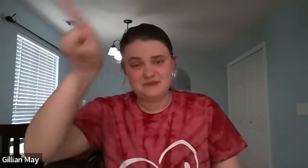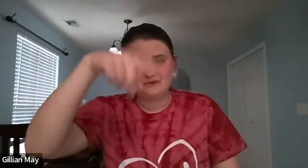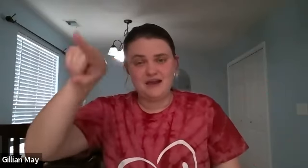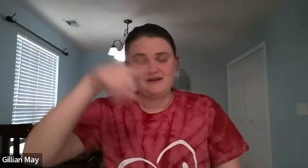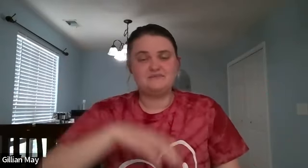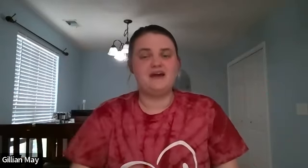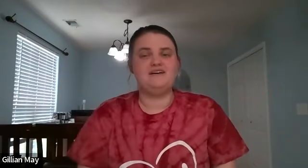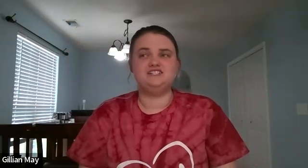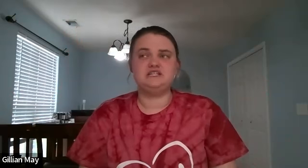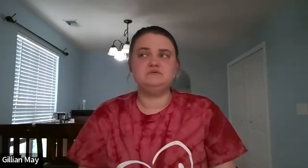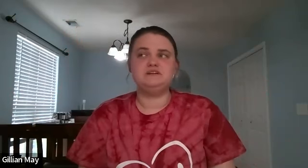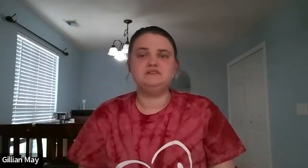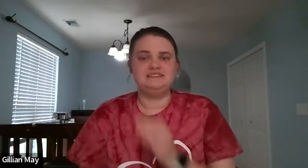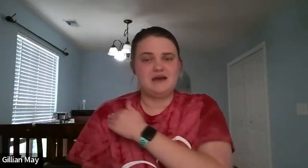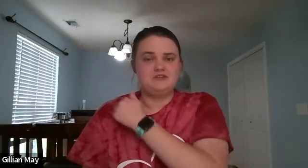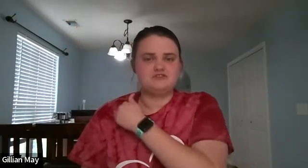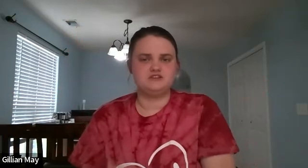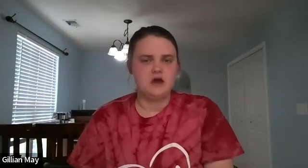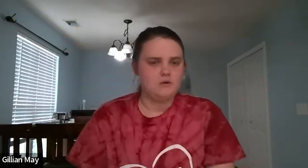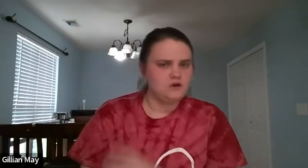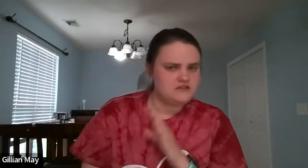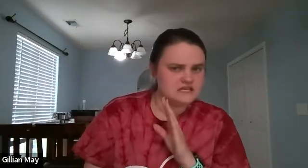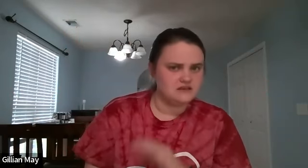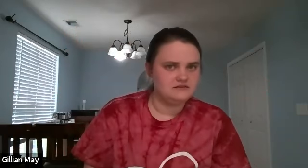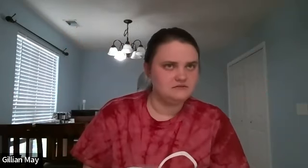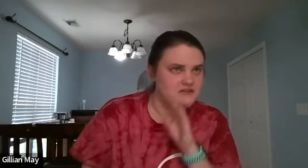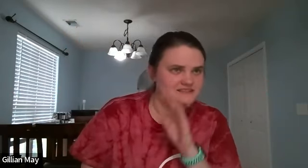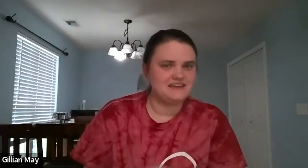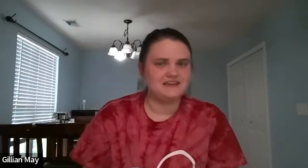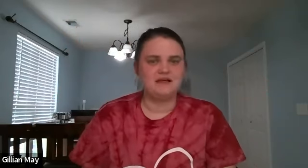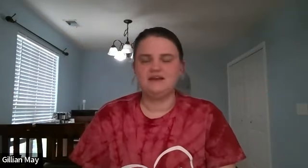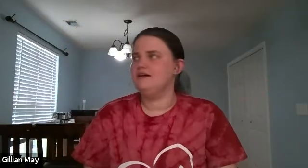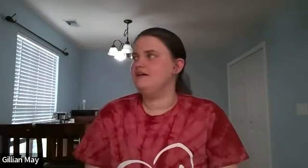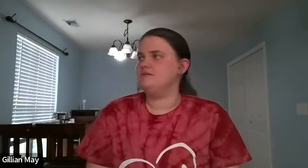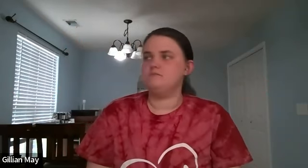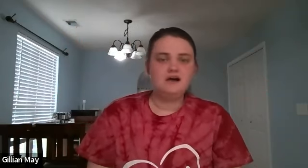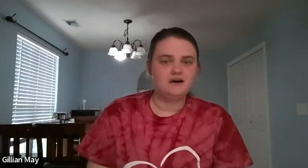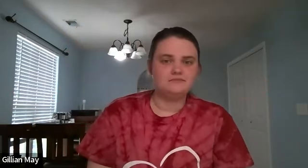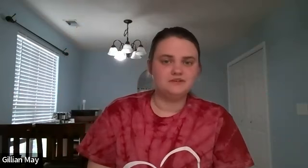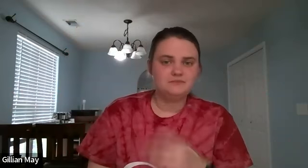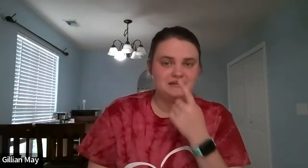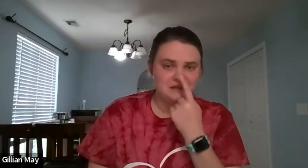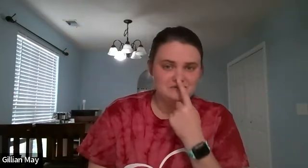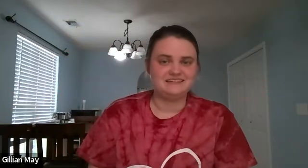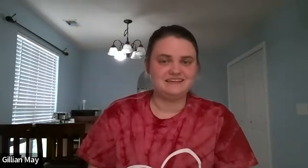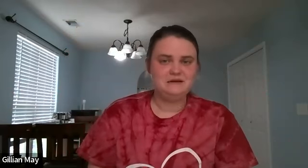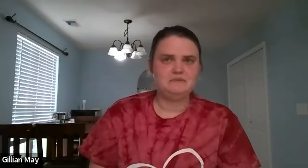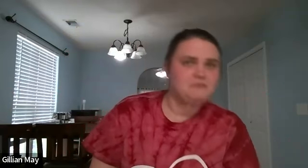people out and about, and she will literally tap me on the shoulder. She goes, what are they saying? What are they saying? And I'm like, Mom, you're being nosy, but I'm gonna